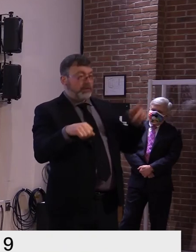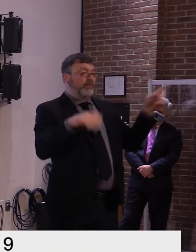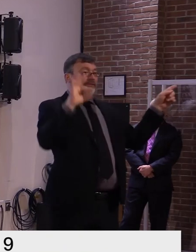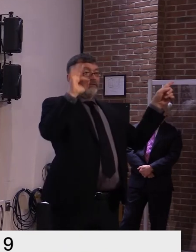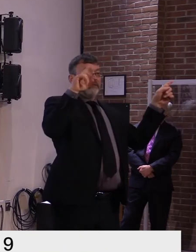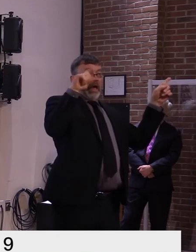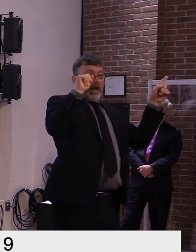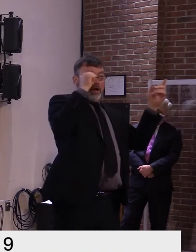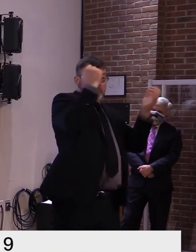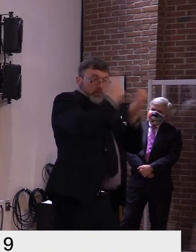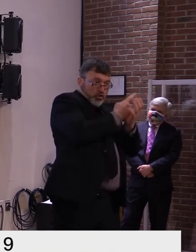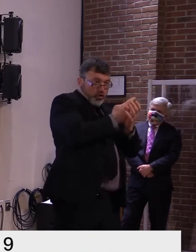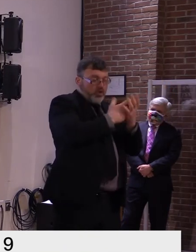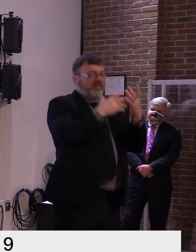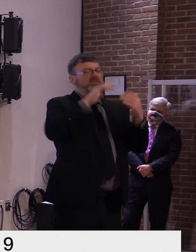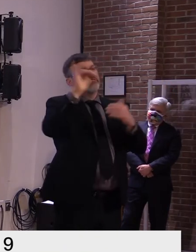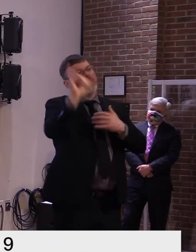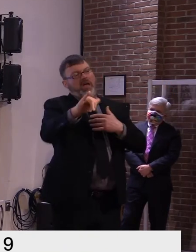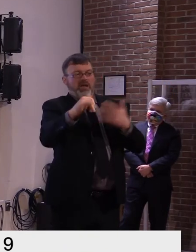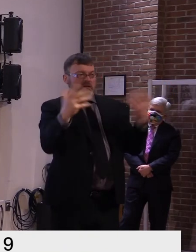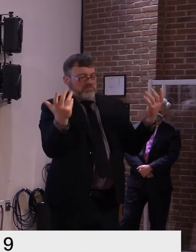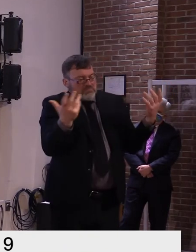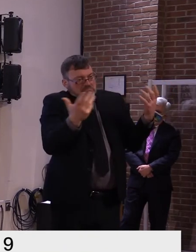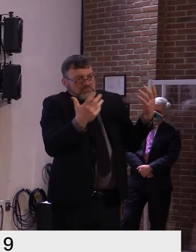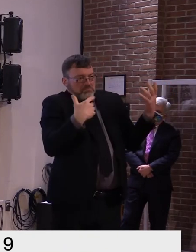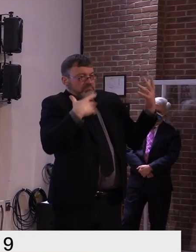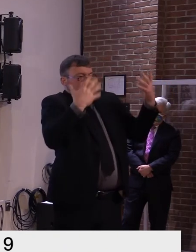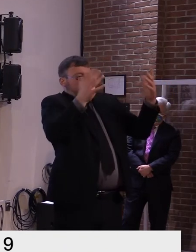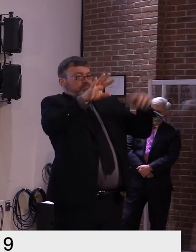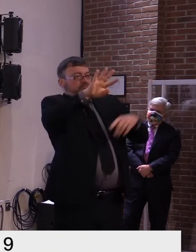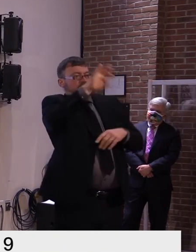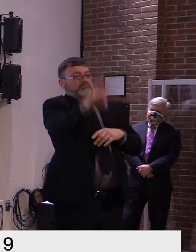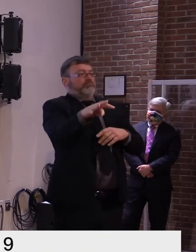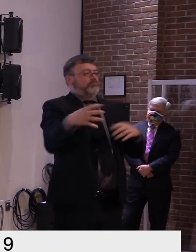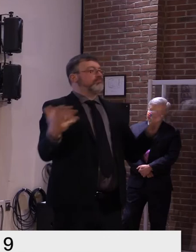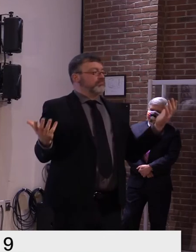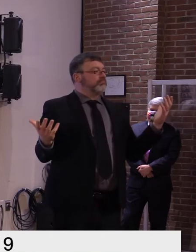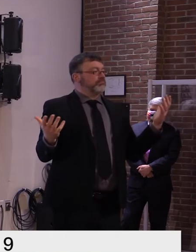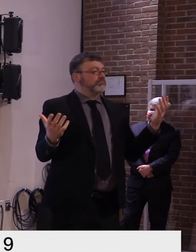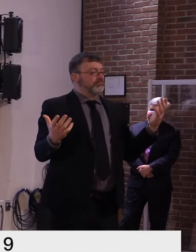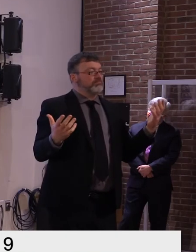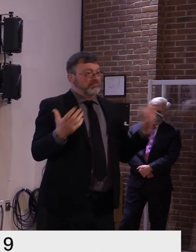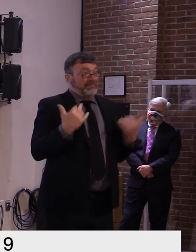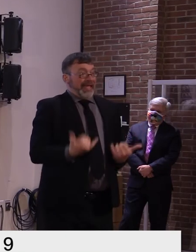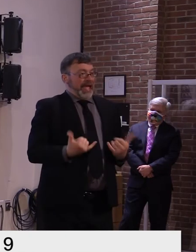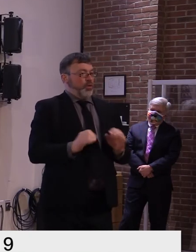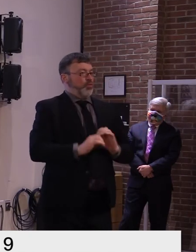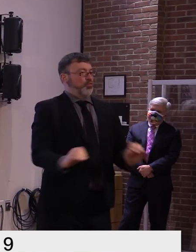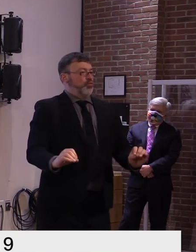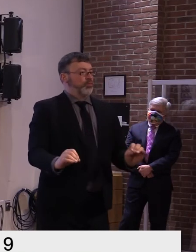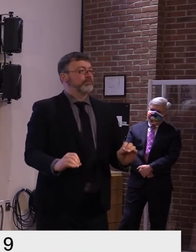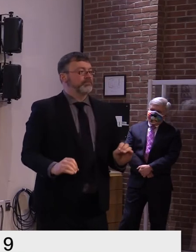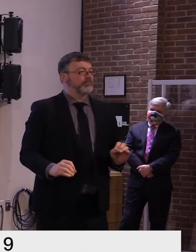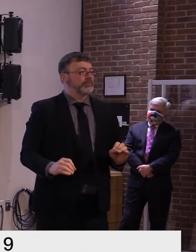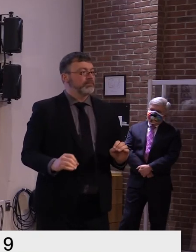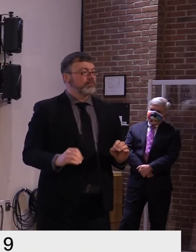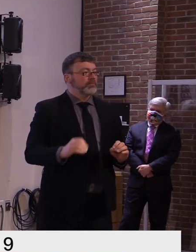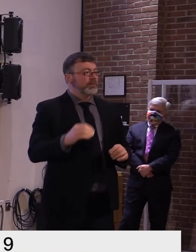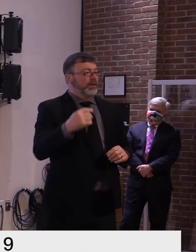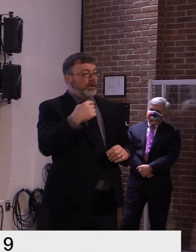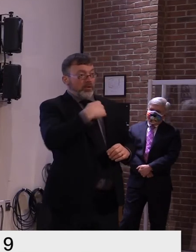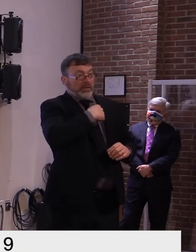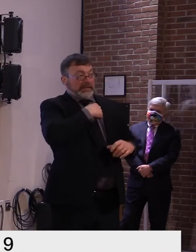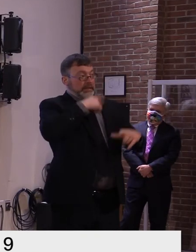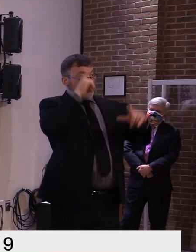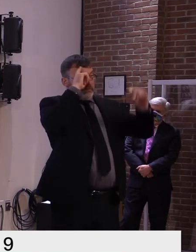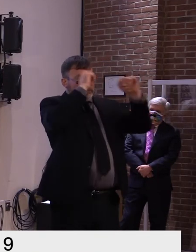any age in grade school or high school. So no strategy right. around that because